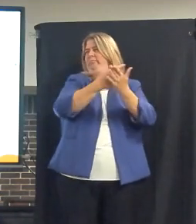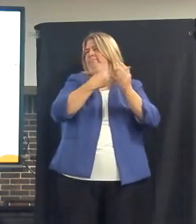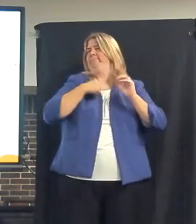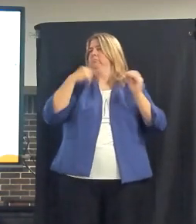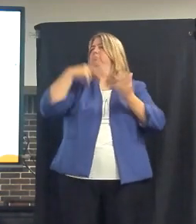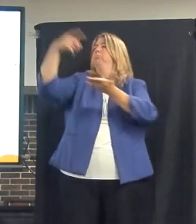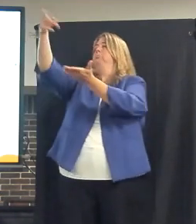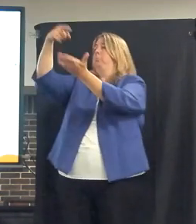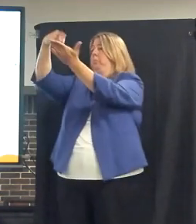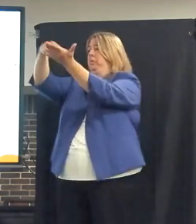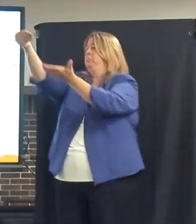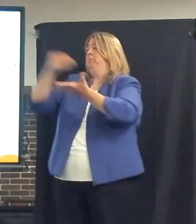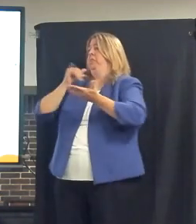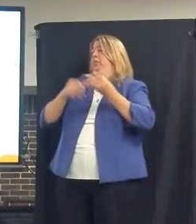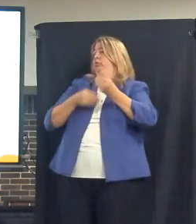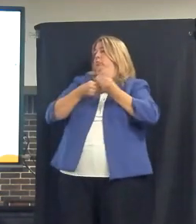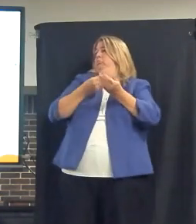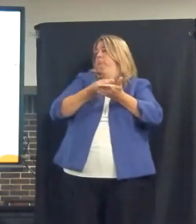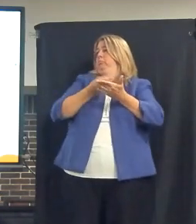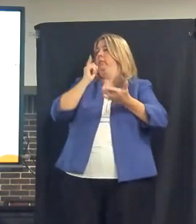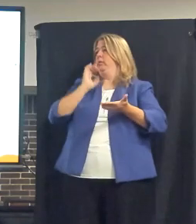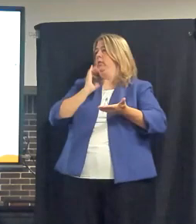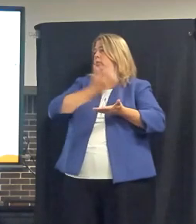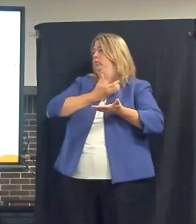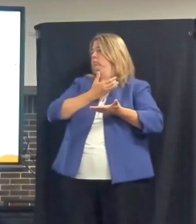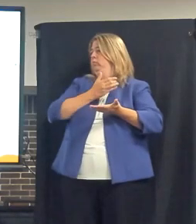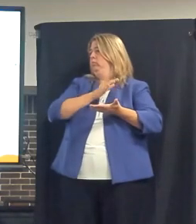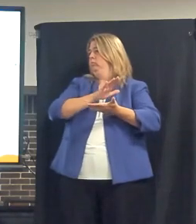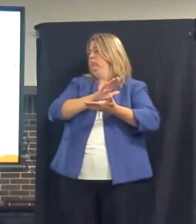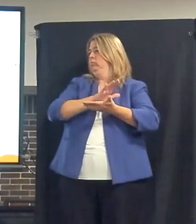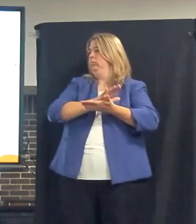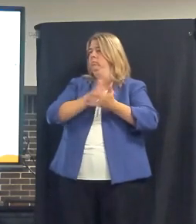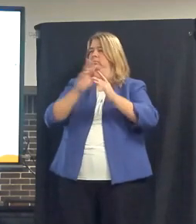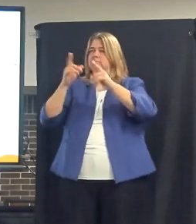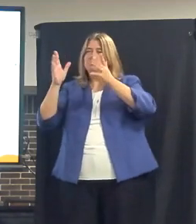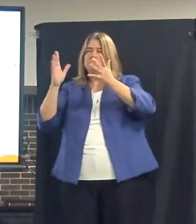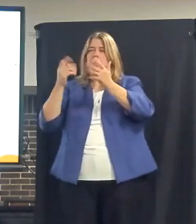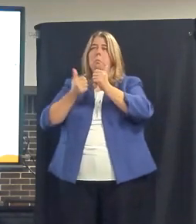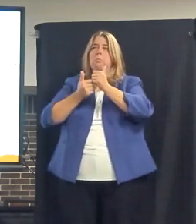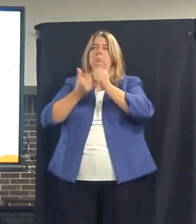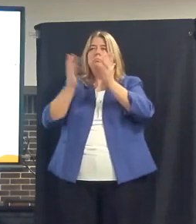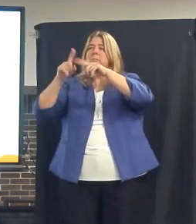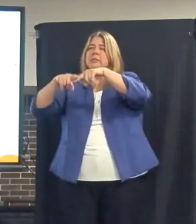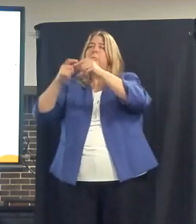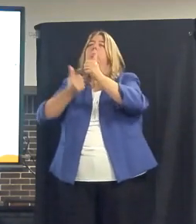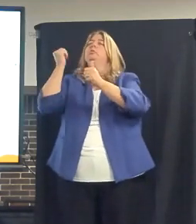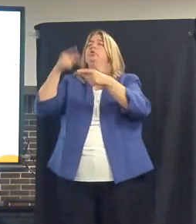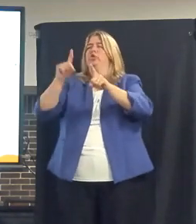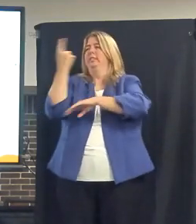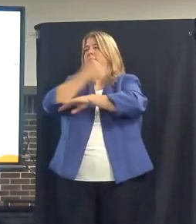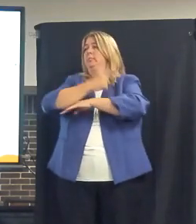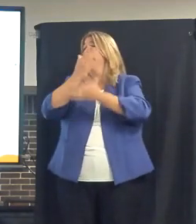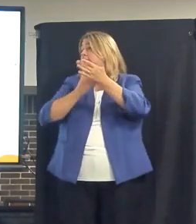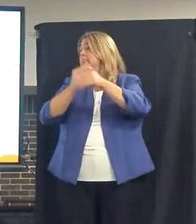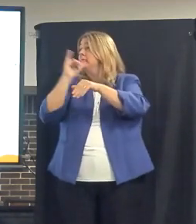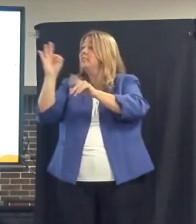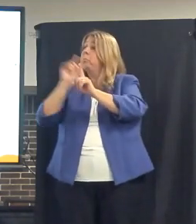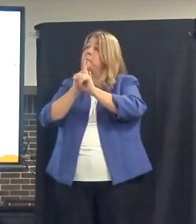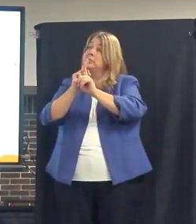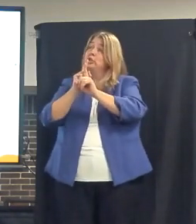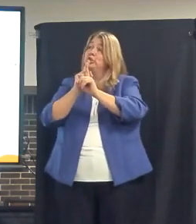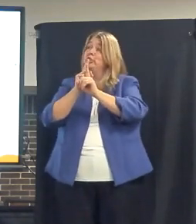We wouldn't be paying them that individual additional salary because they're already on work hours. But so it really will